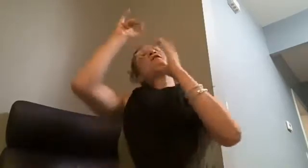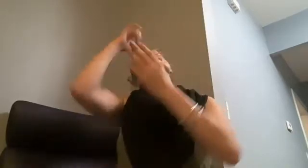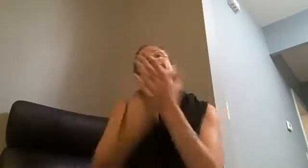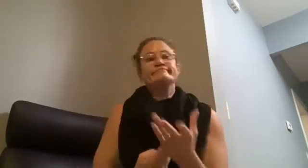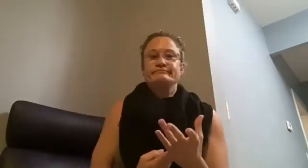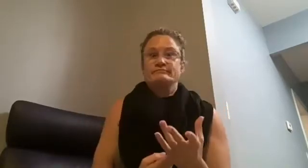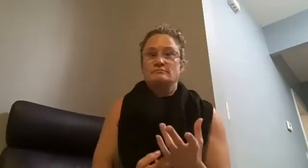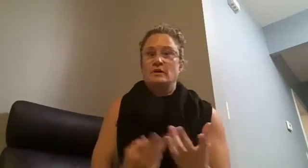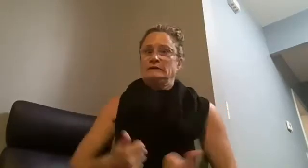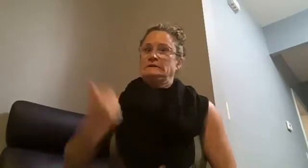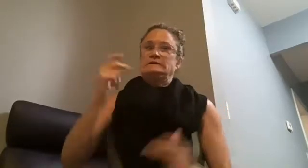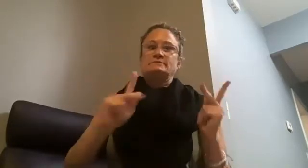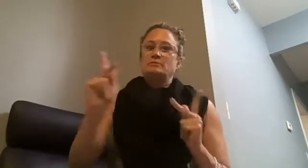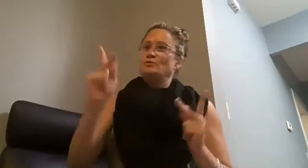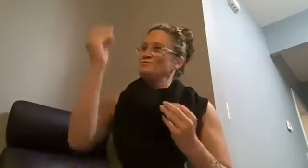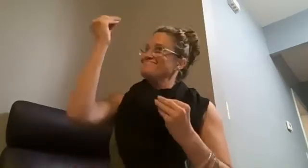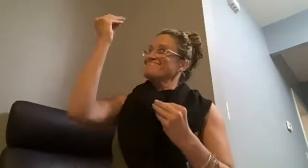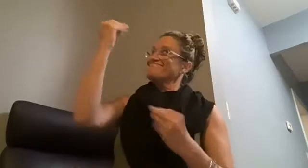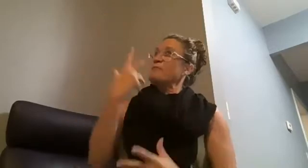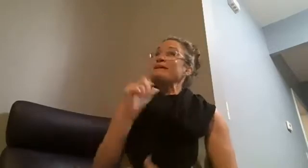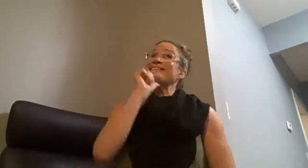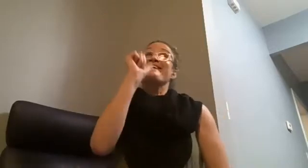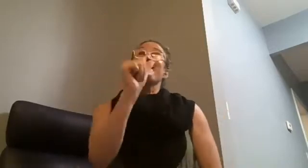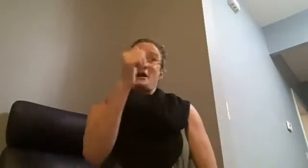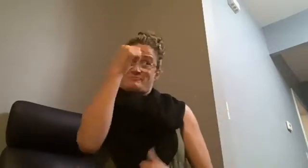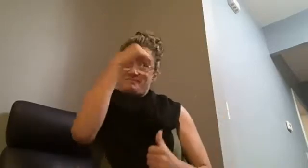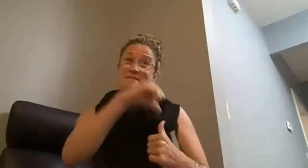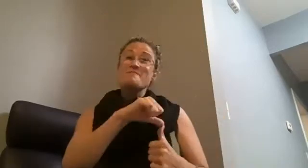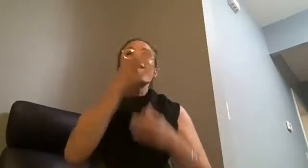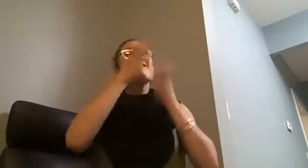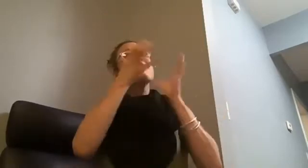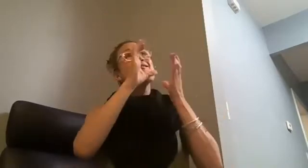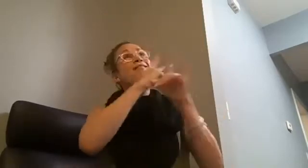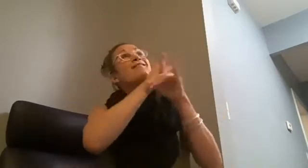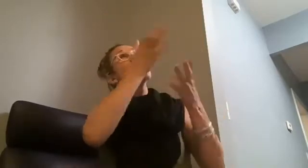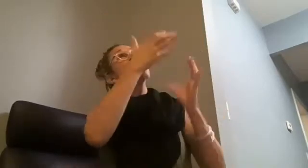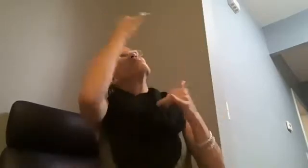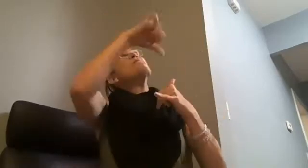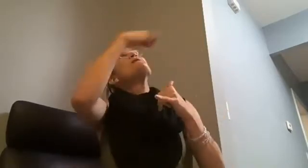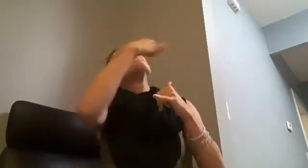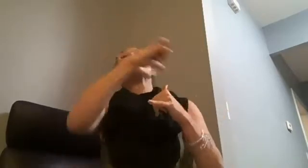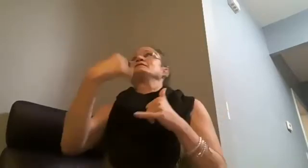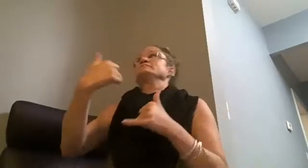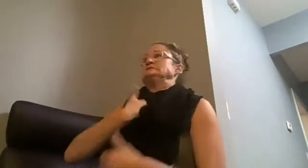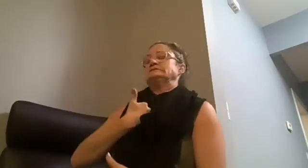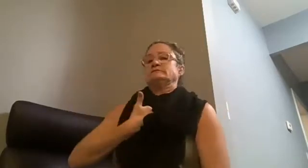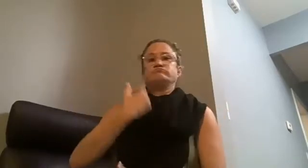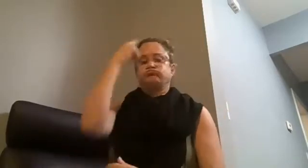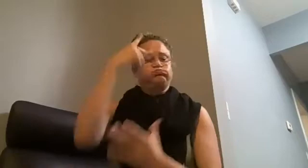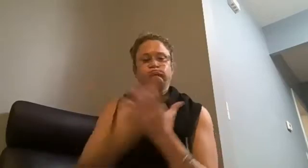that most people totally were not and remembered everything that was going on, whereas I did not. And my blackouts were so severe